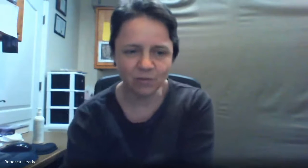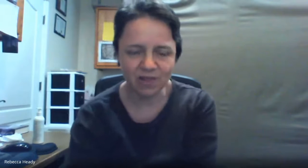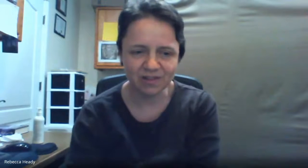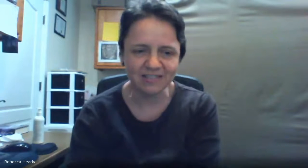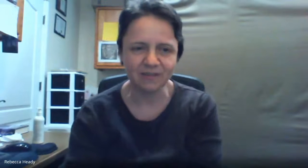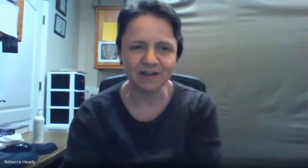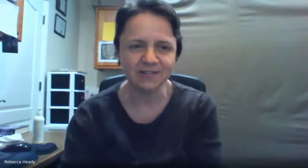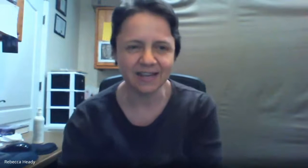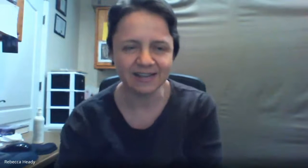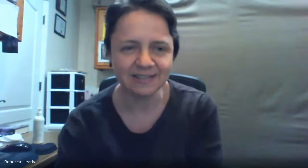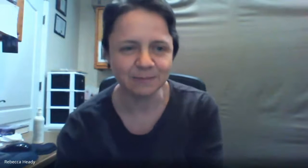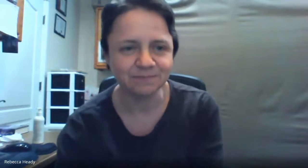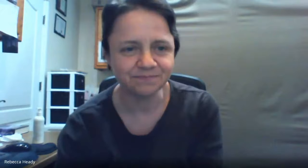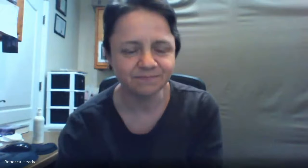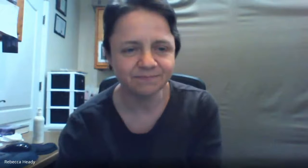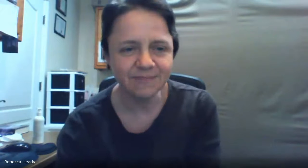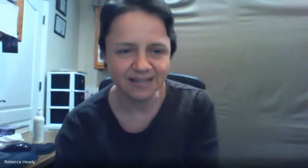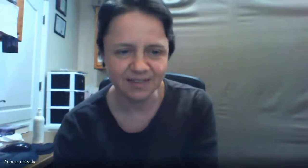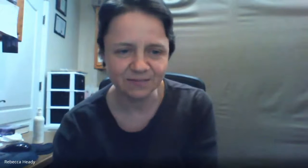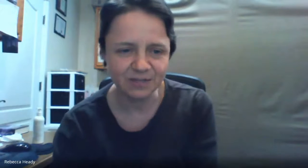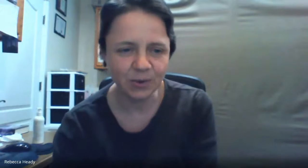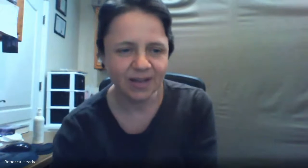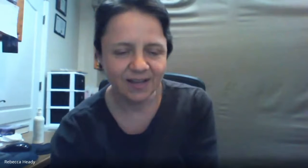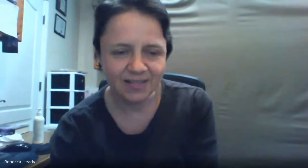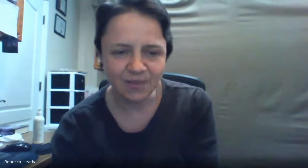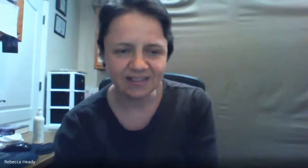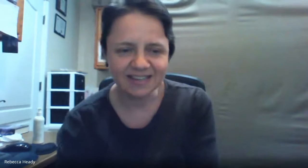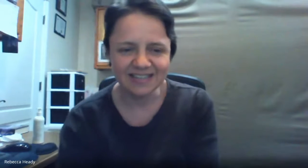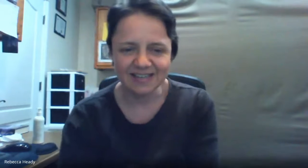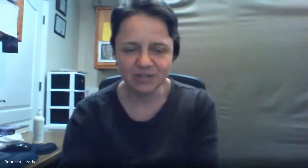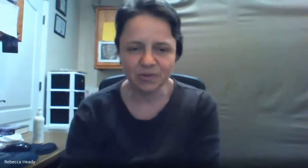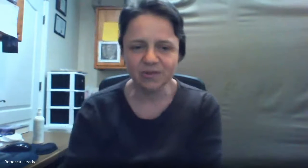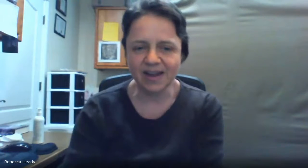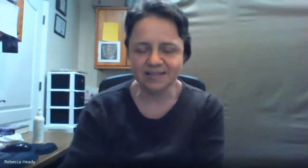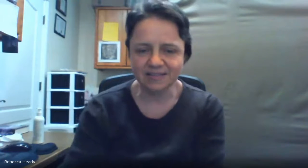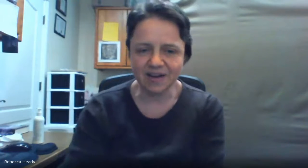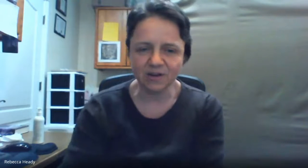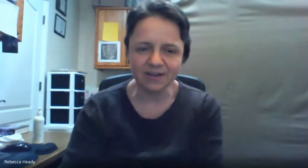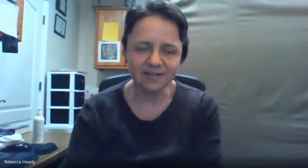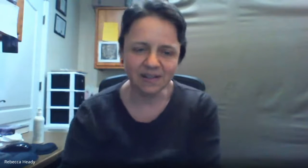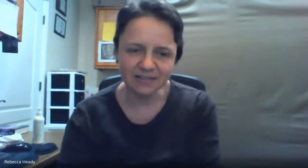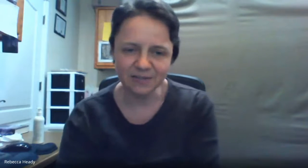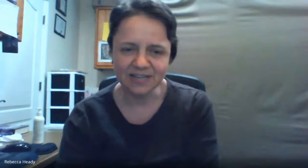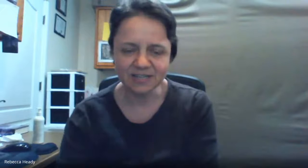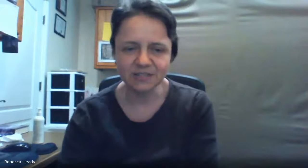with classifiers and stuff. So something I'd like to get into with you guys later in the class, if we get a chance